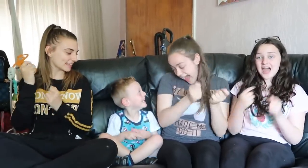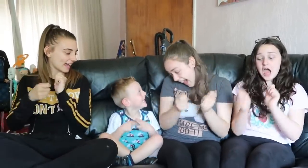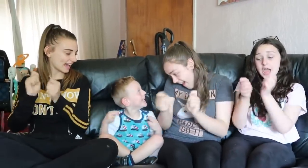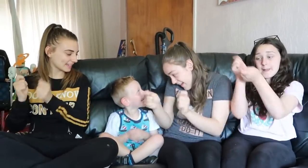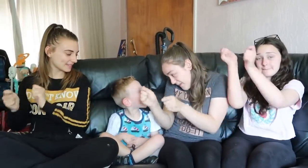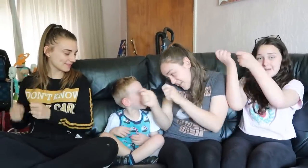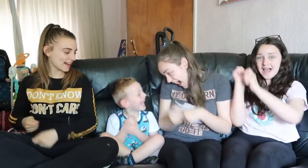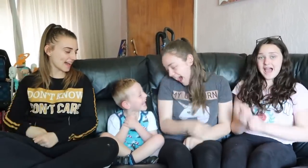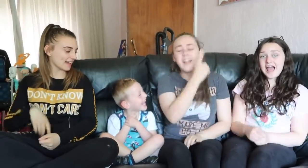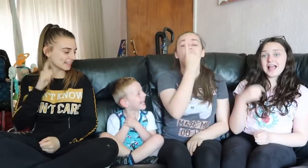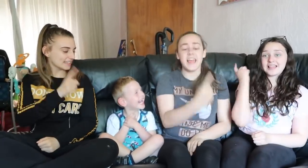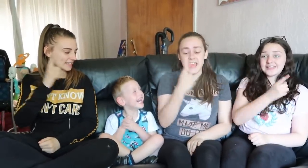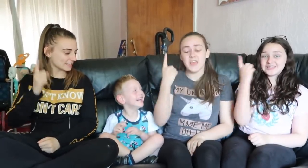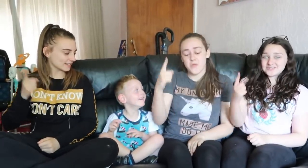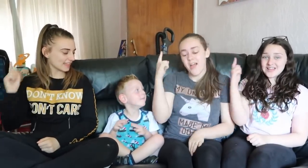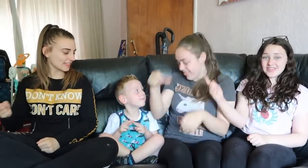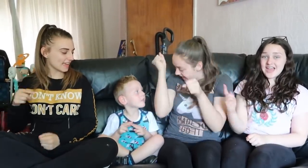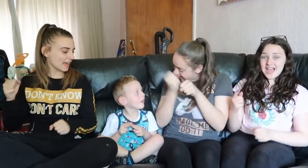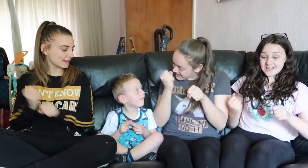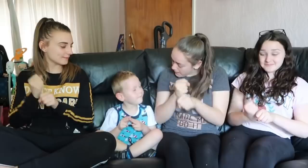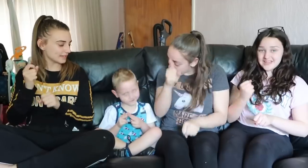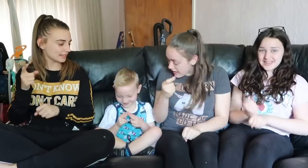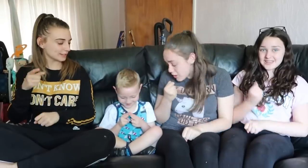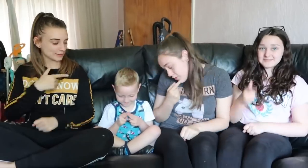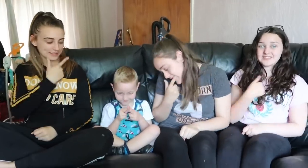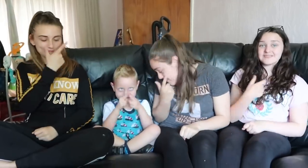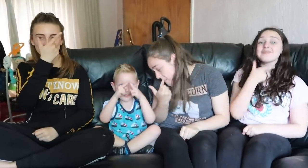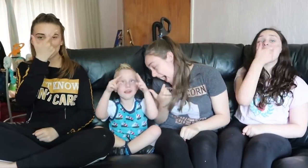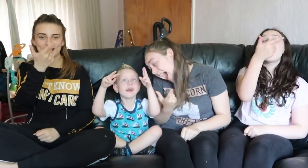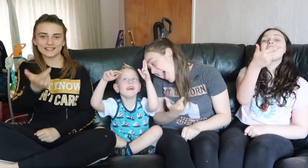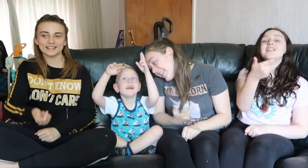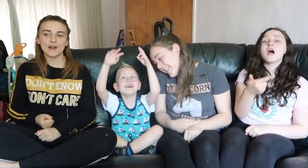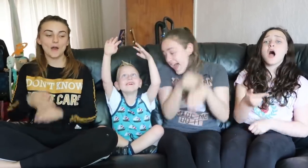Here you go! Uh